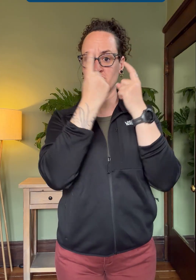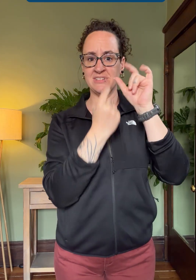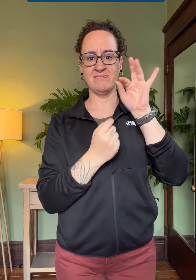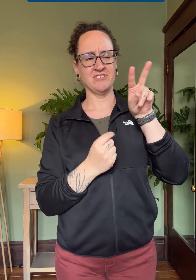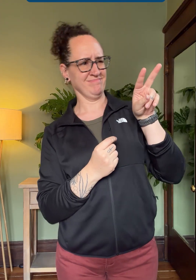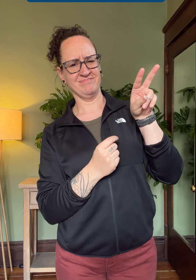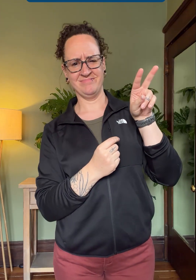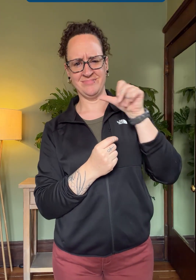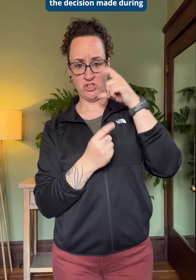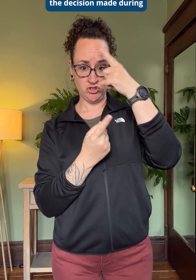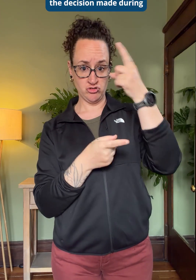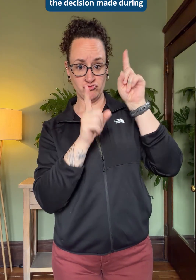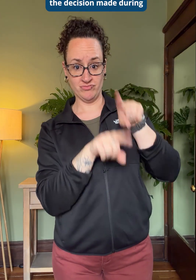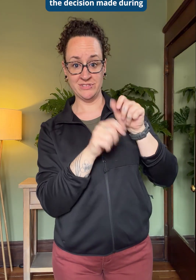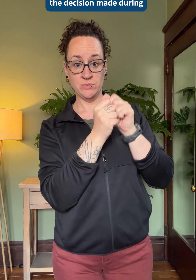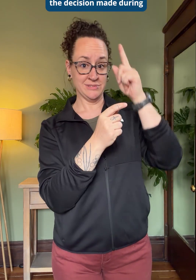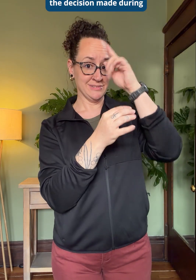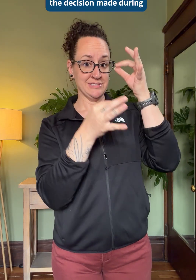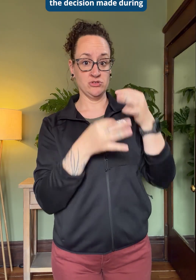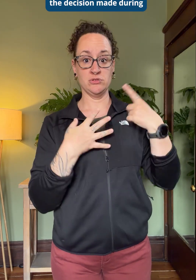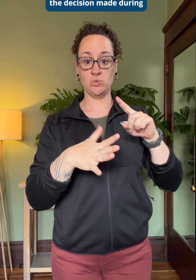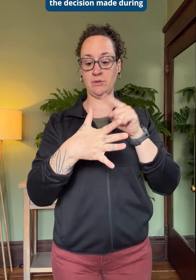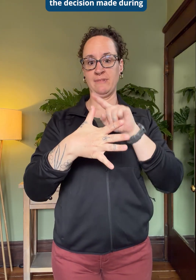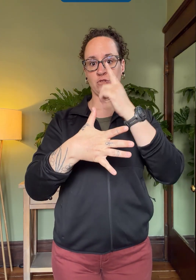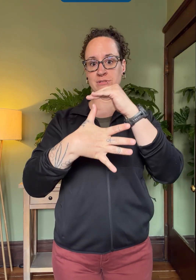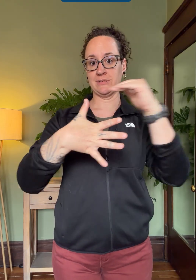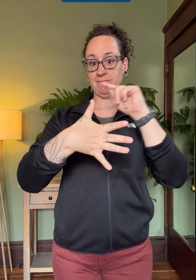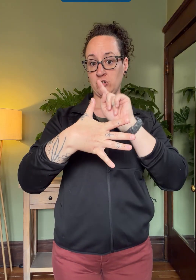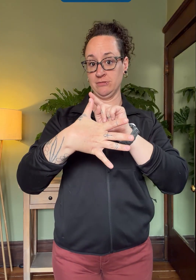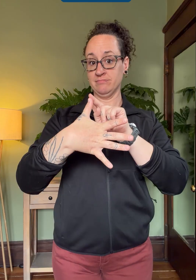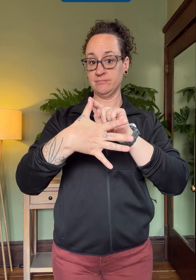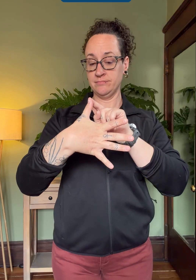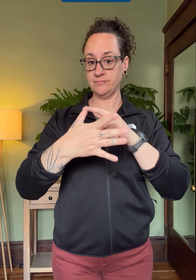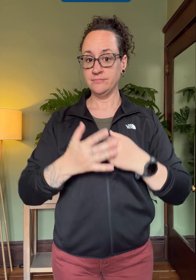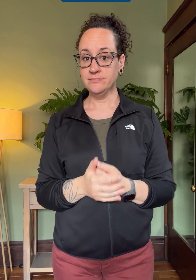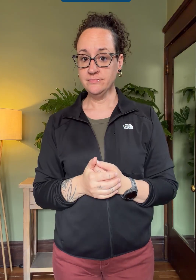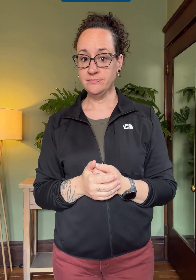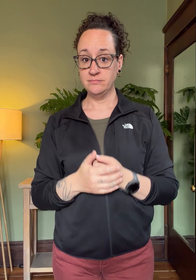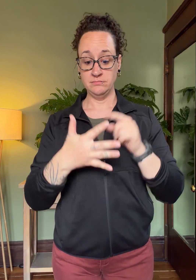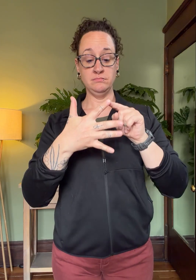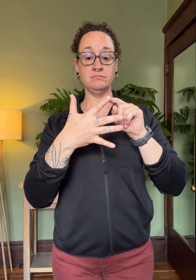You can file a reconsideration if you don't agree with the decision made during the first level of